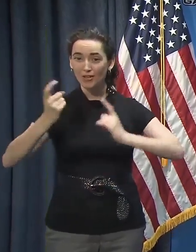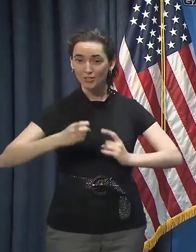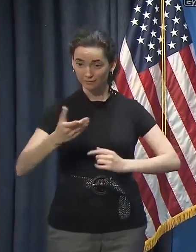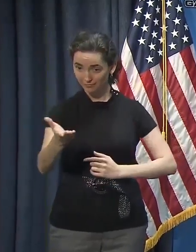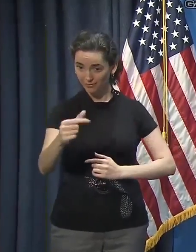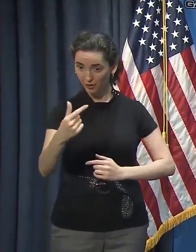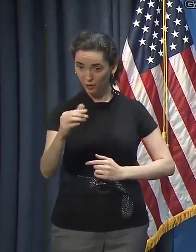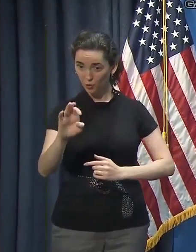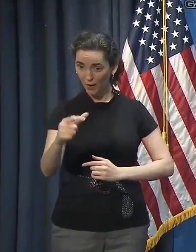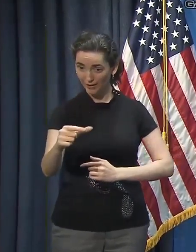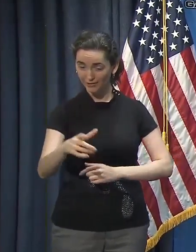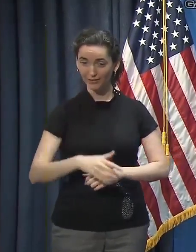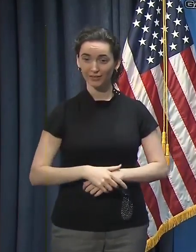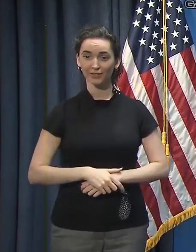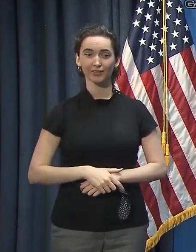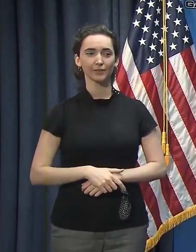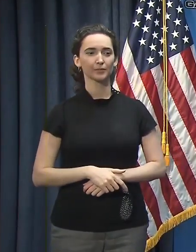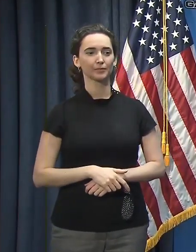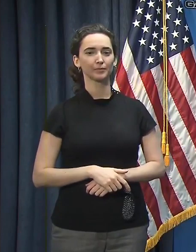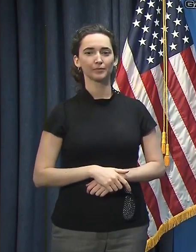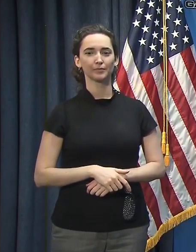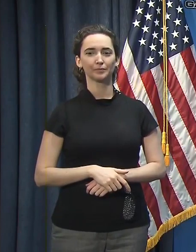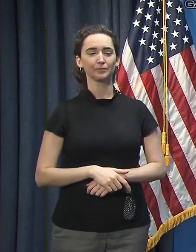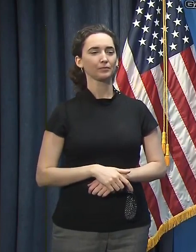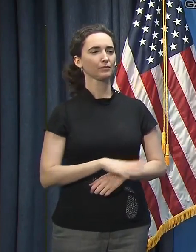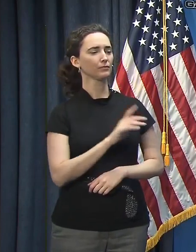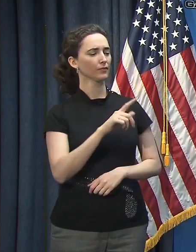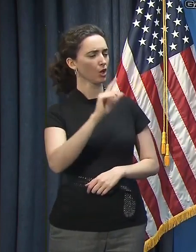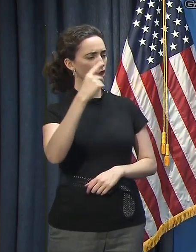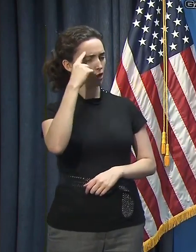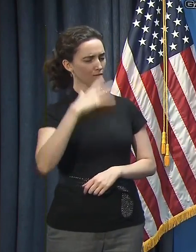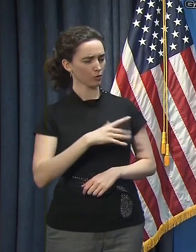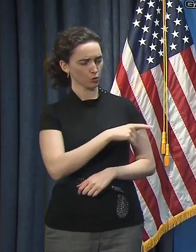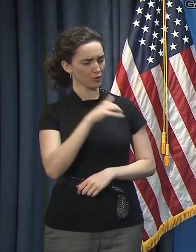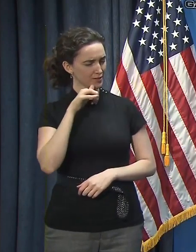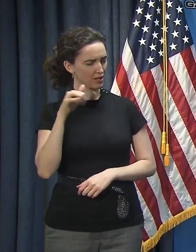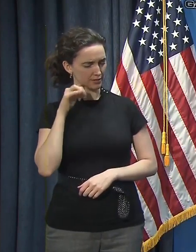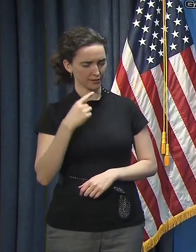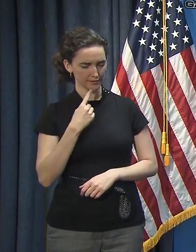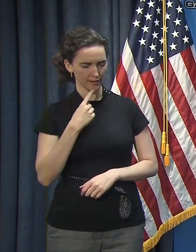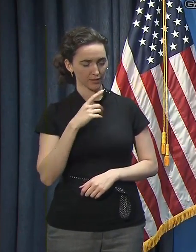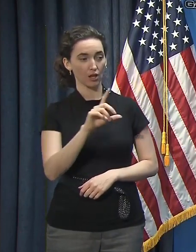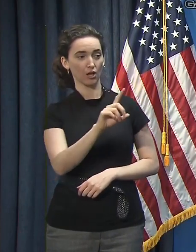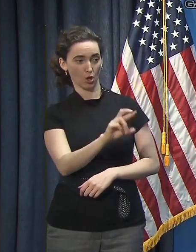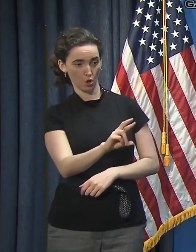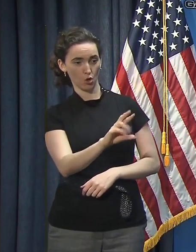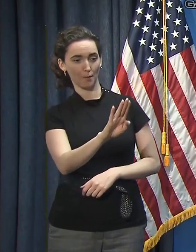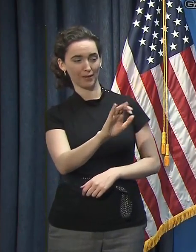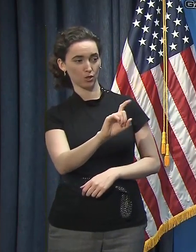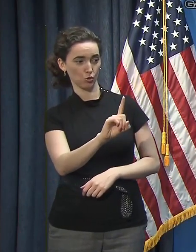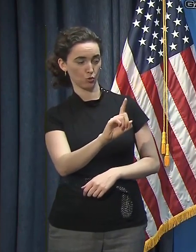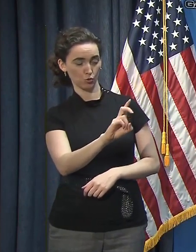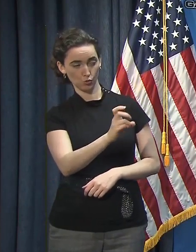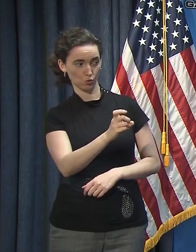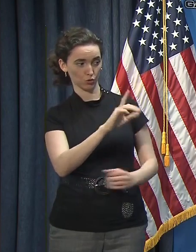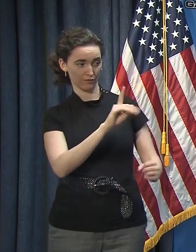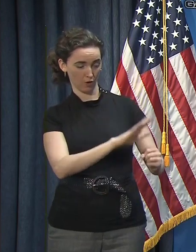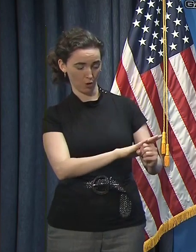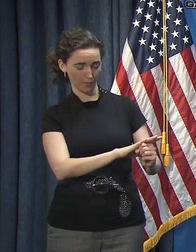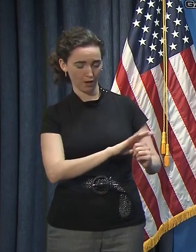sir. Greg. Governor, you said mm-hmm. yesterday, which Dr. Biu confirmed, that you had